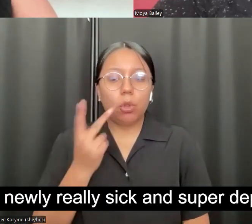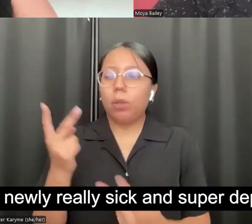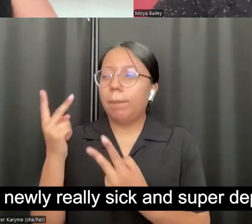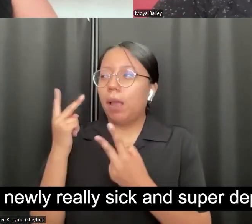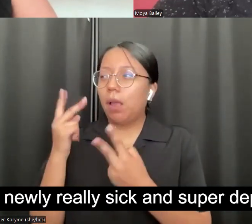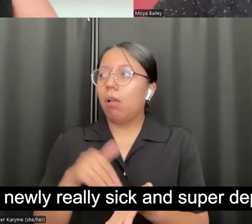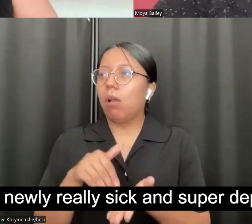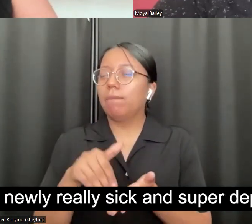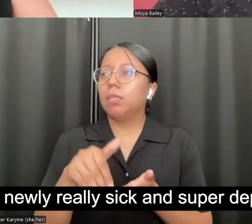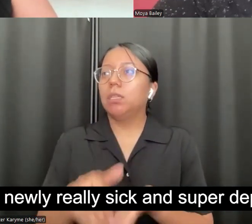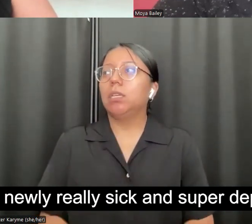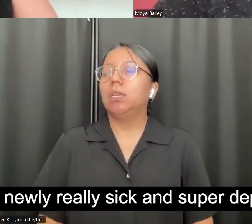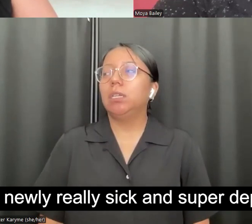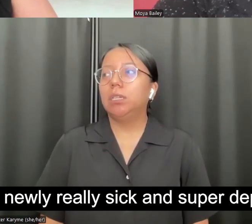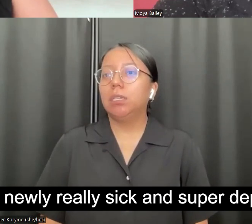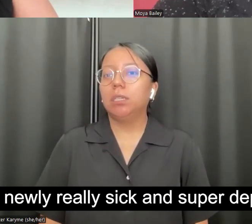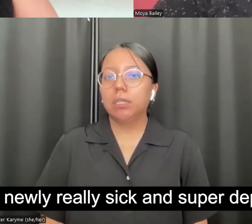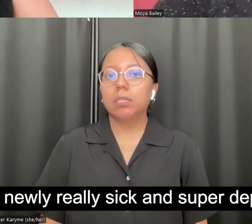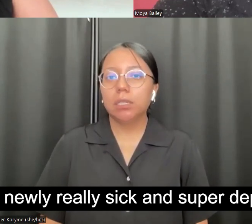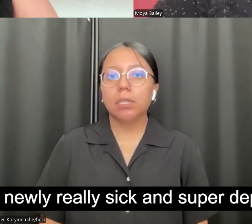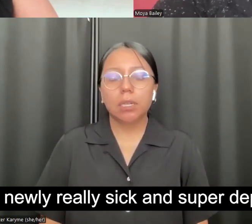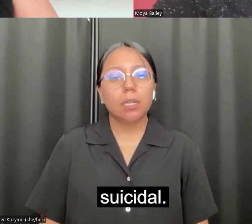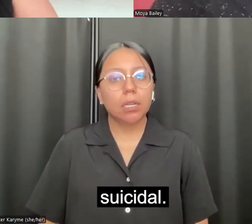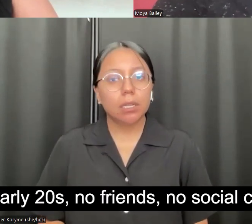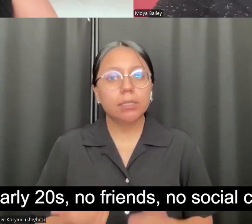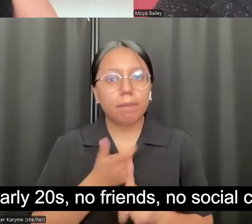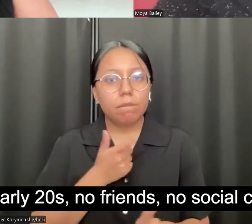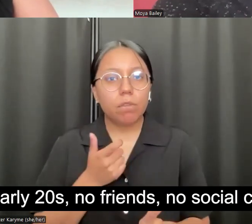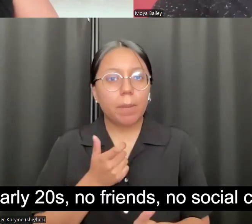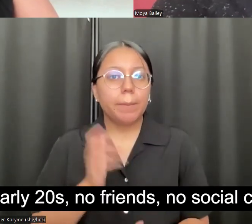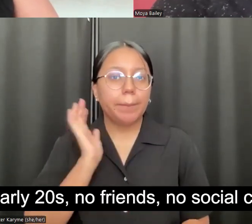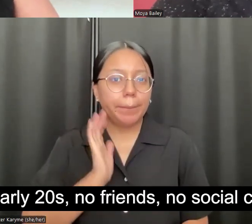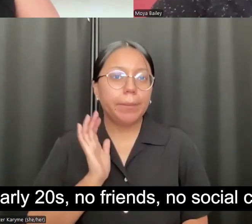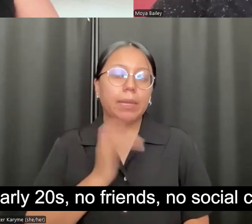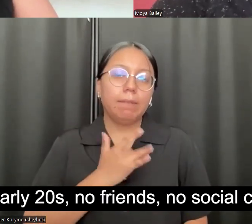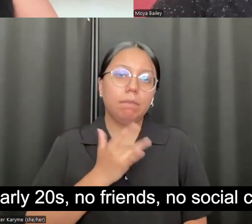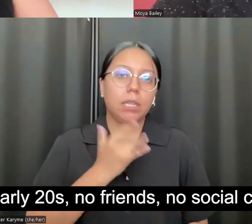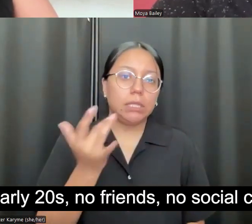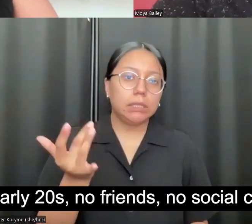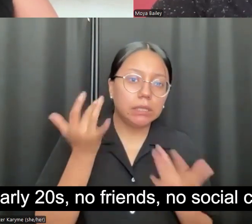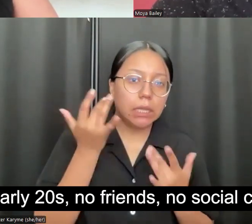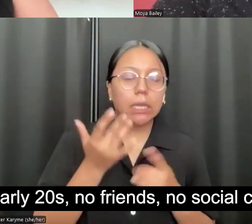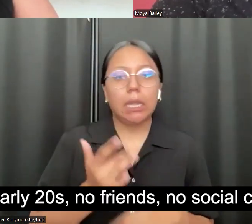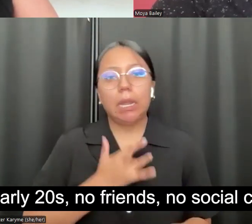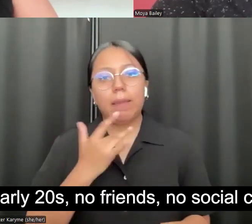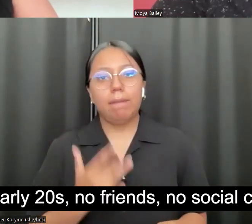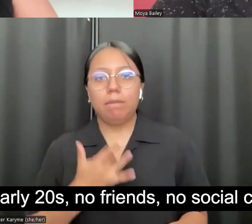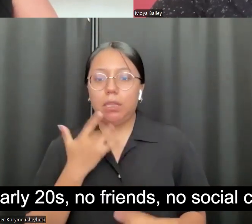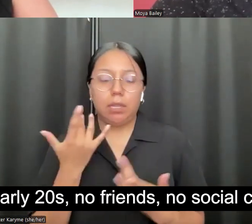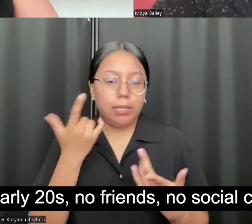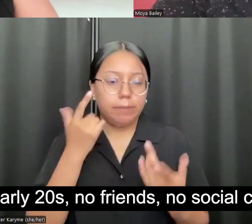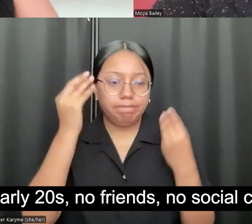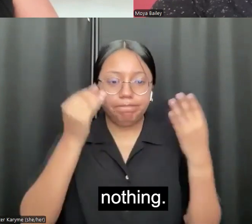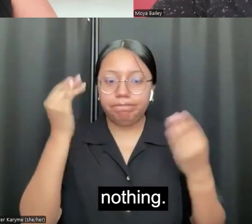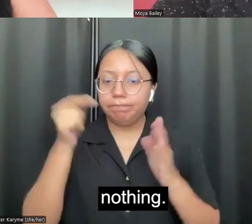like newly really sick and like super depressed and suicidal in my early 20s. No friends, no social